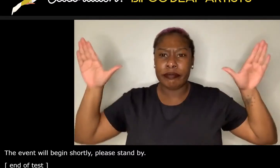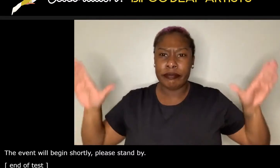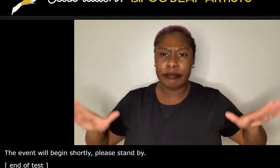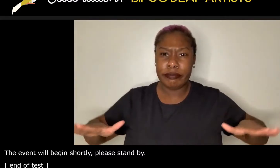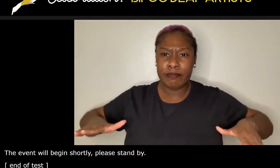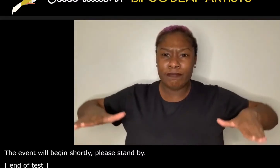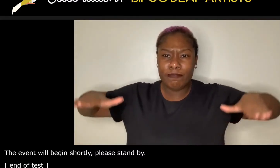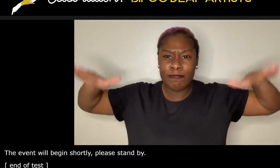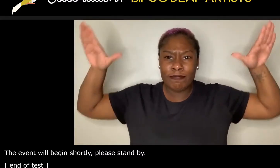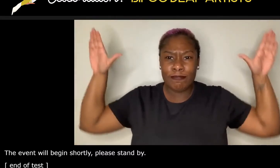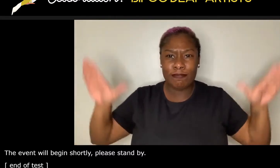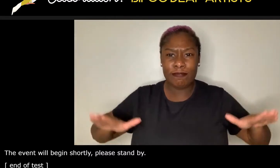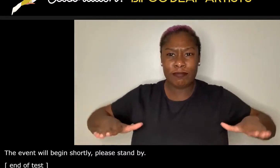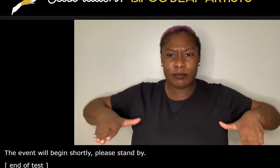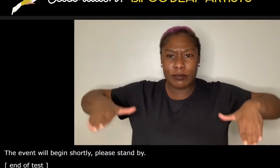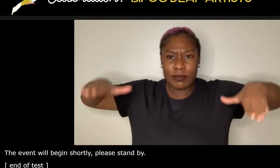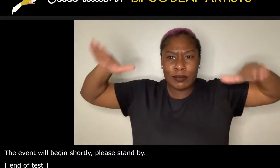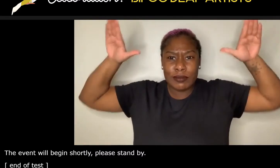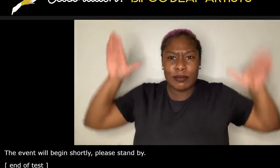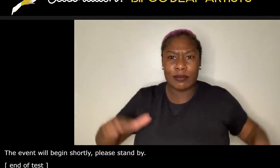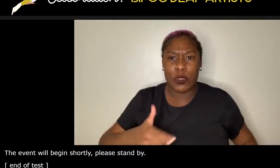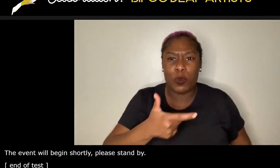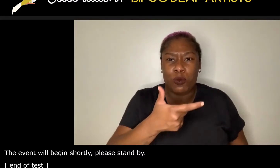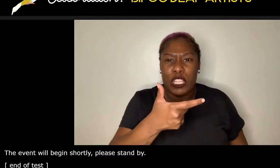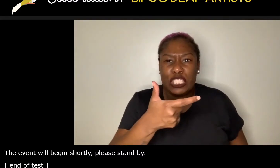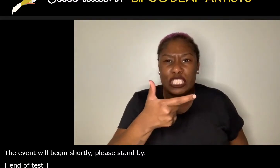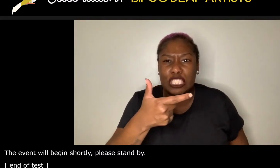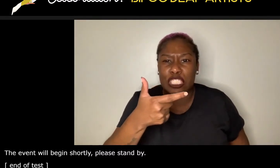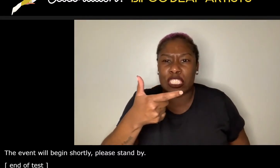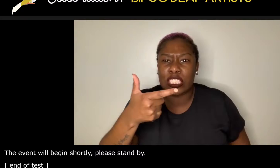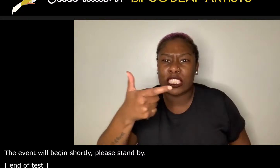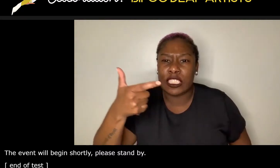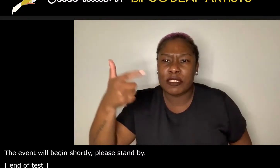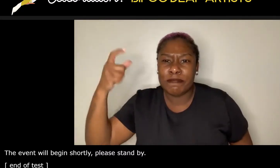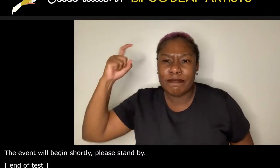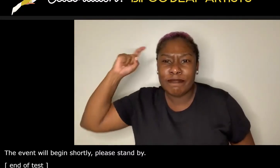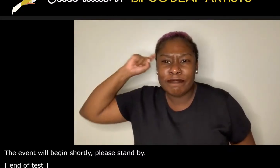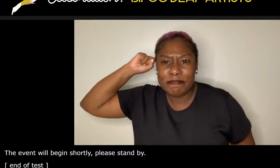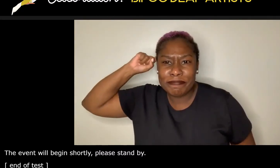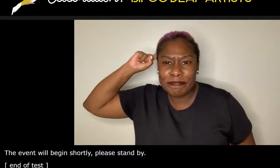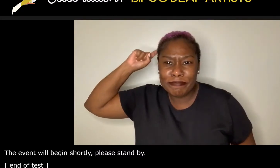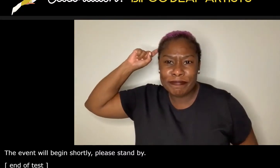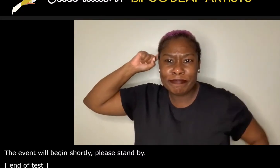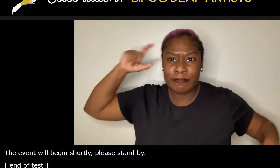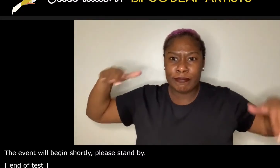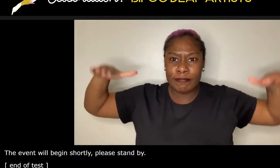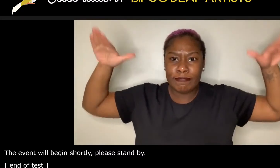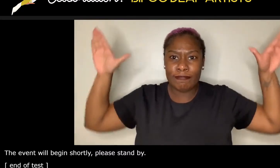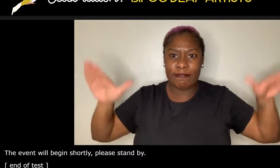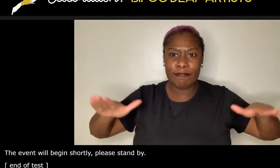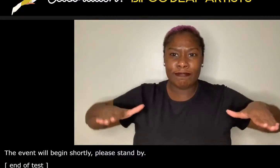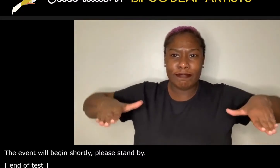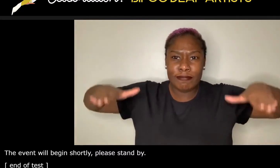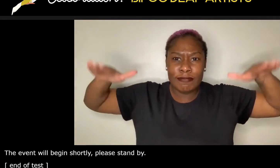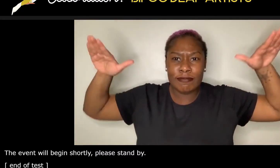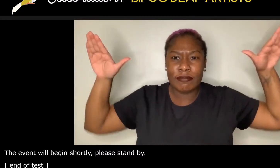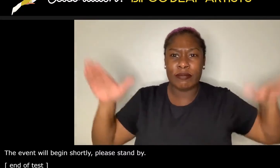You throw stones at me, and I fly higher, scoping,